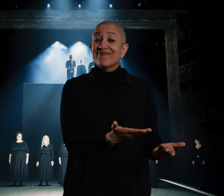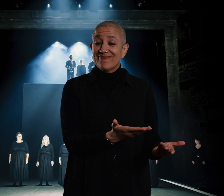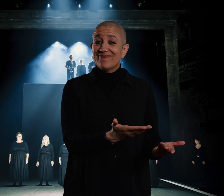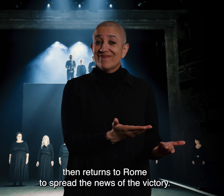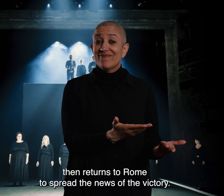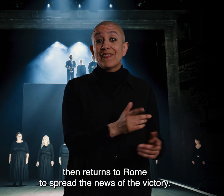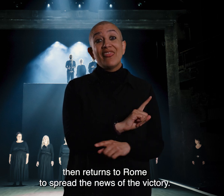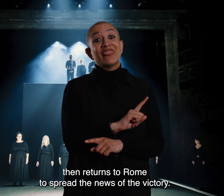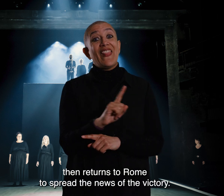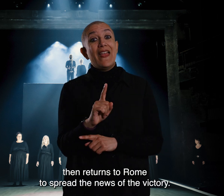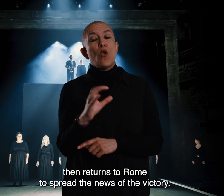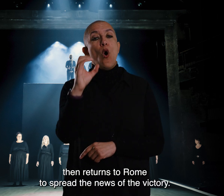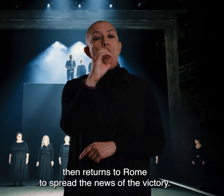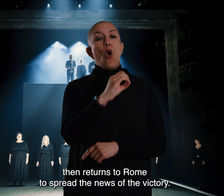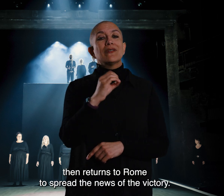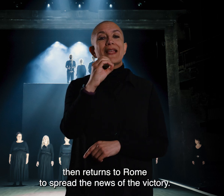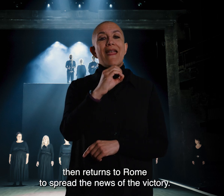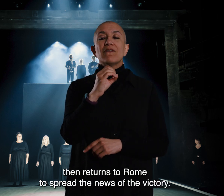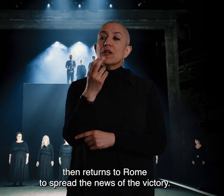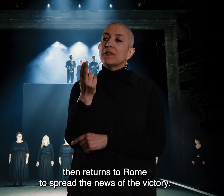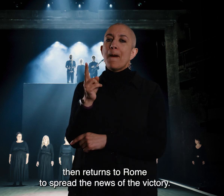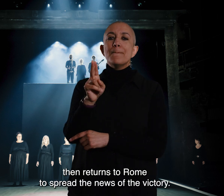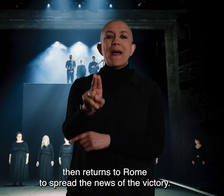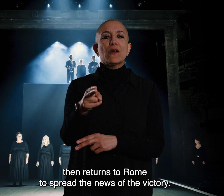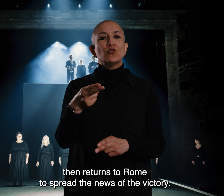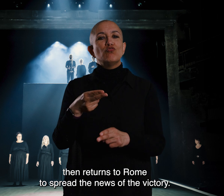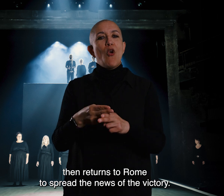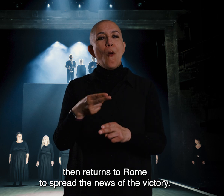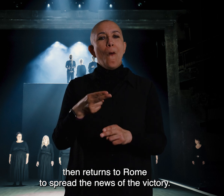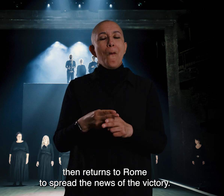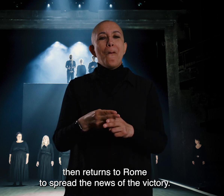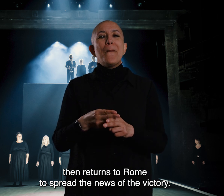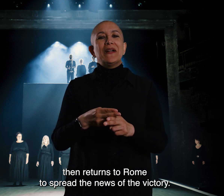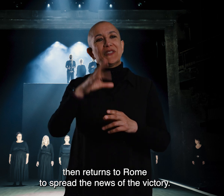And then returns to Rome to spread the news of the victory.